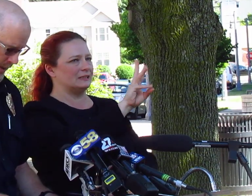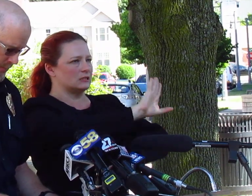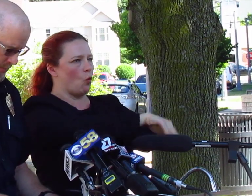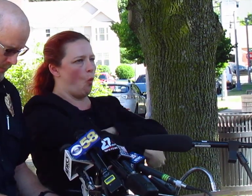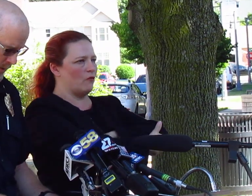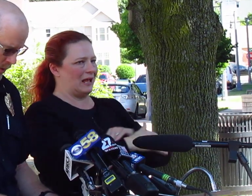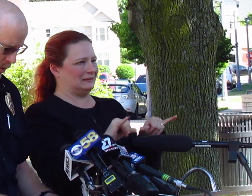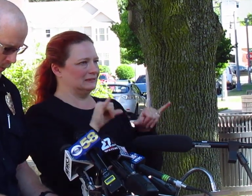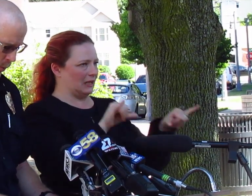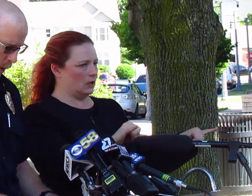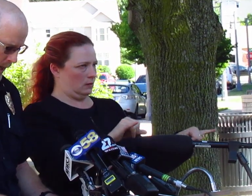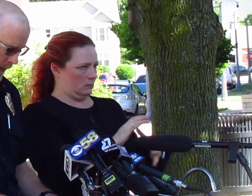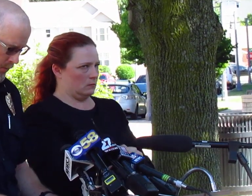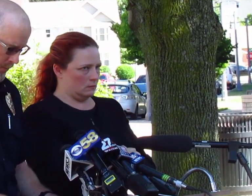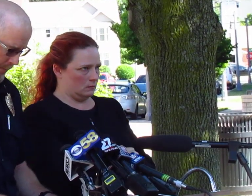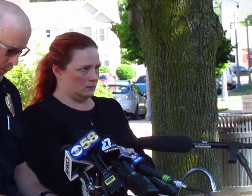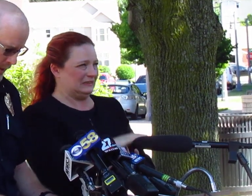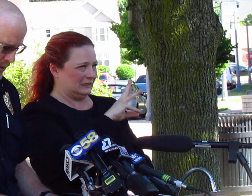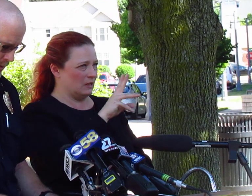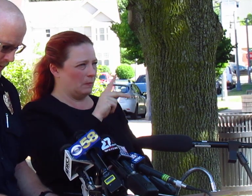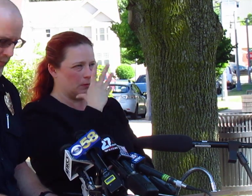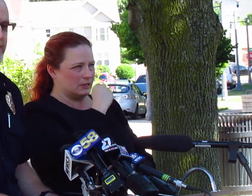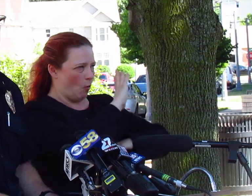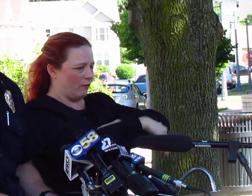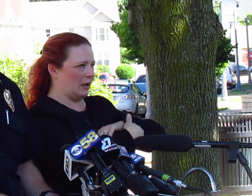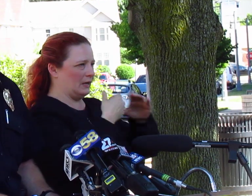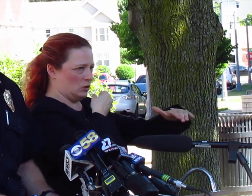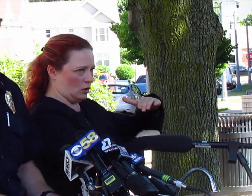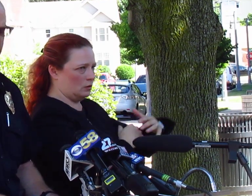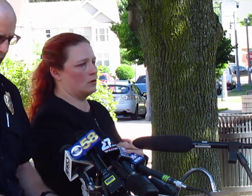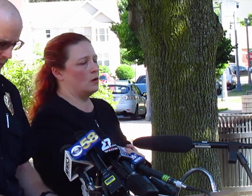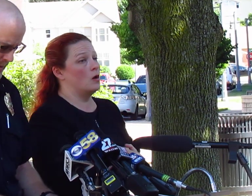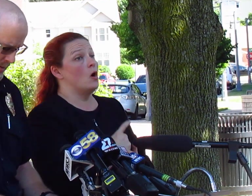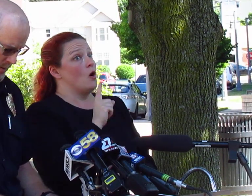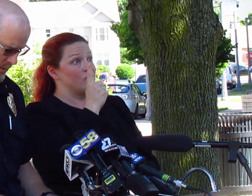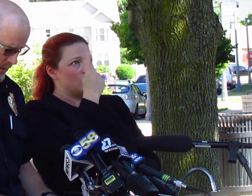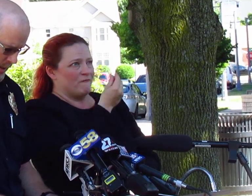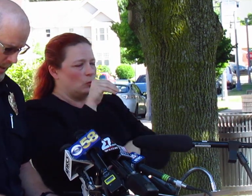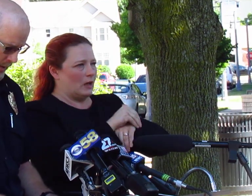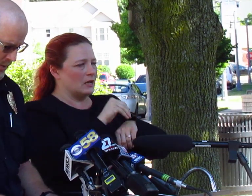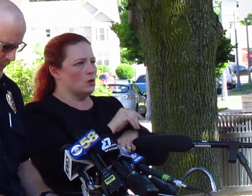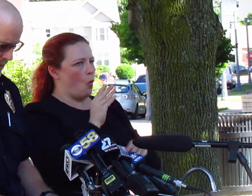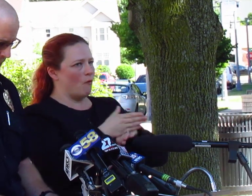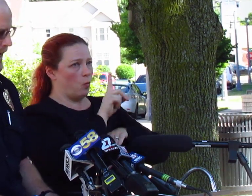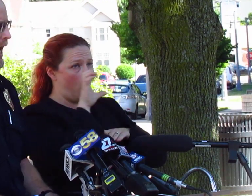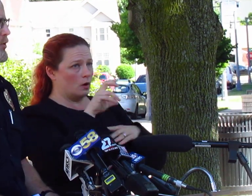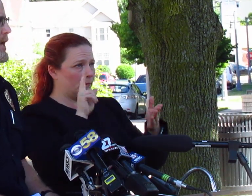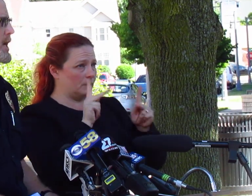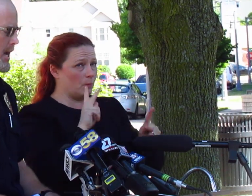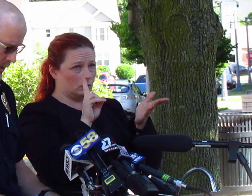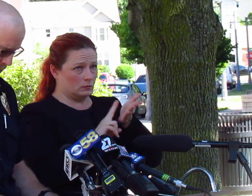this event. Over 100 people registered the first couple of nights of the event. Health Services